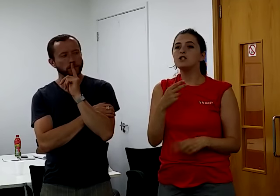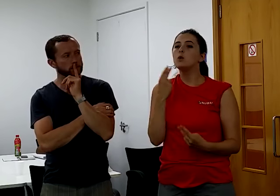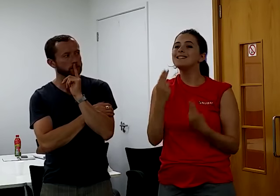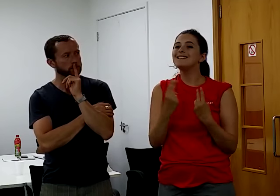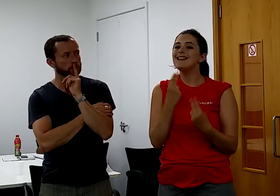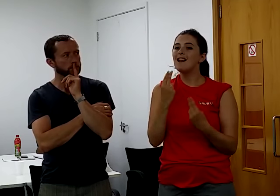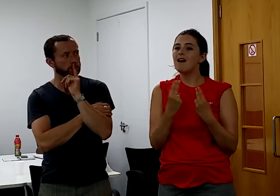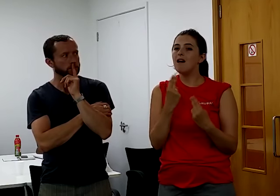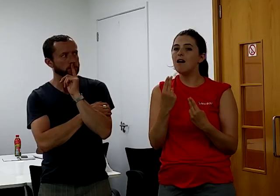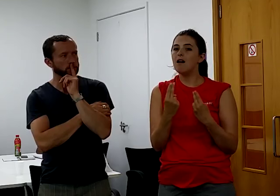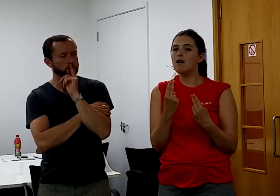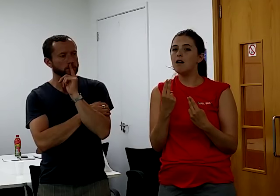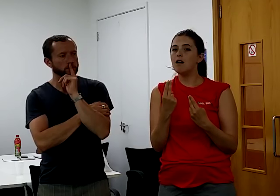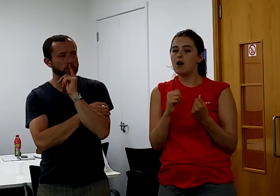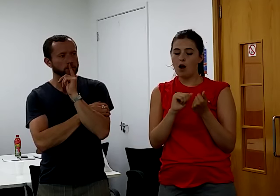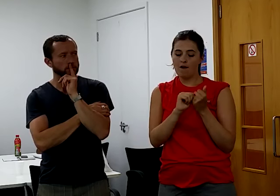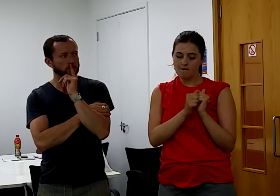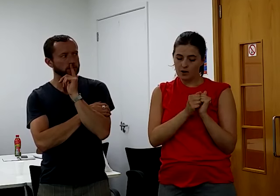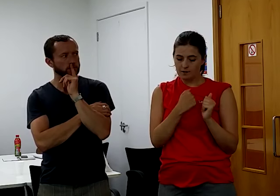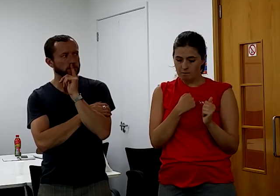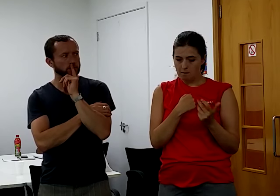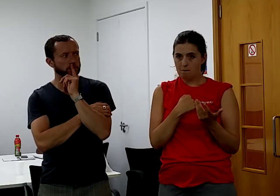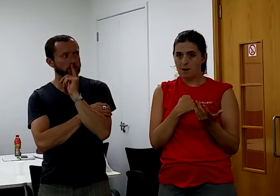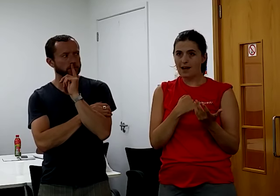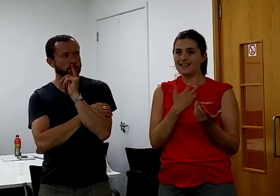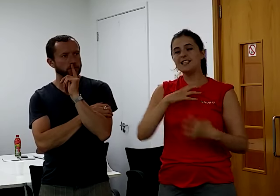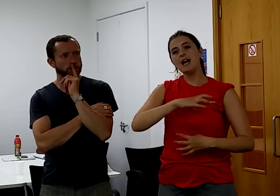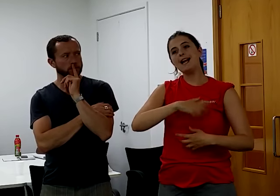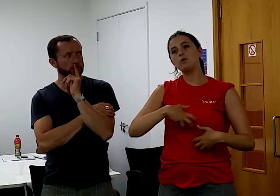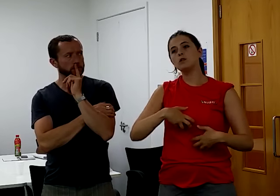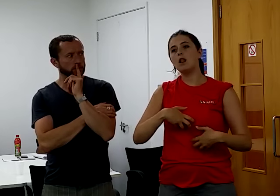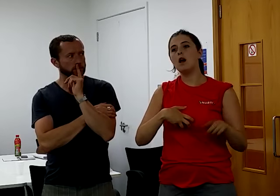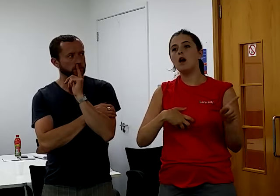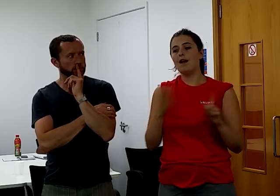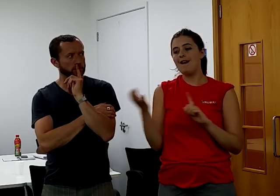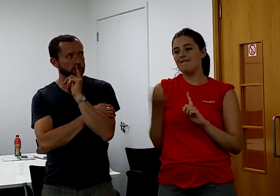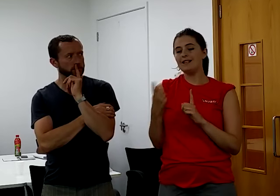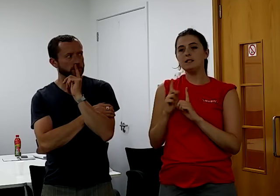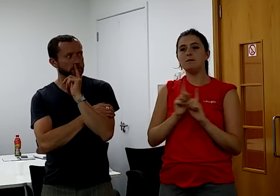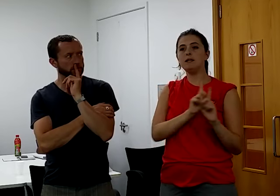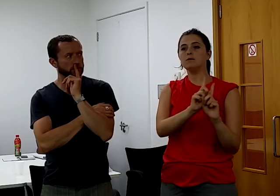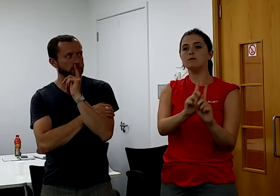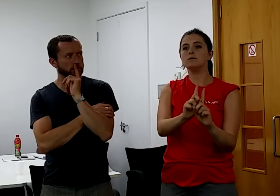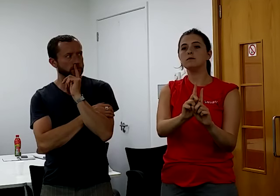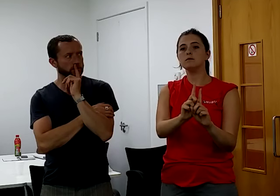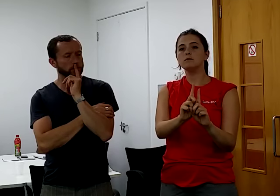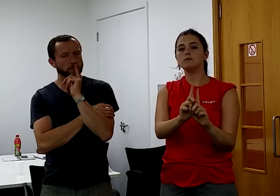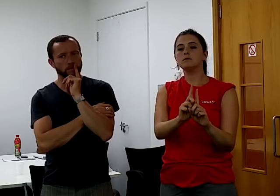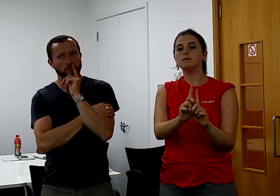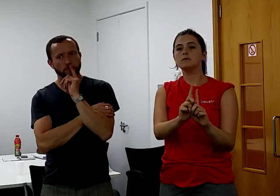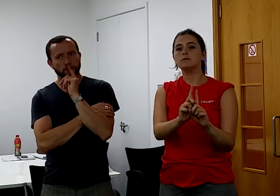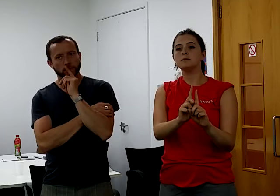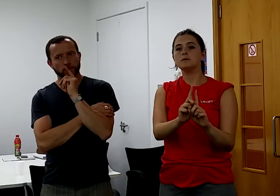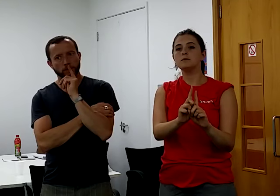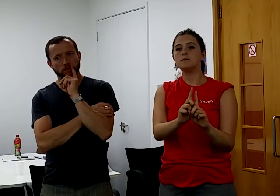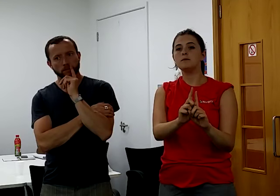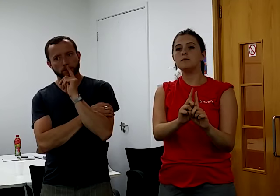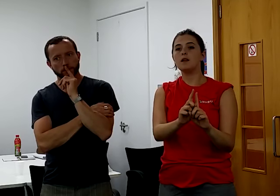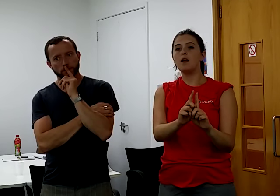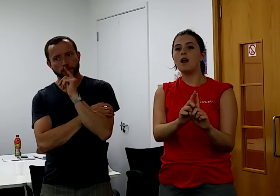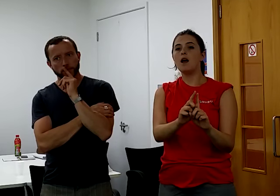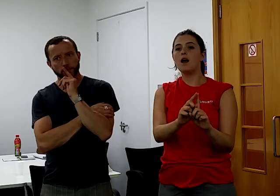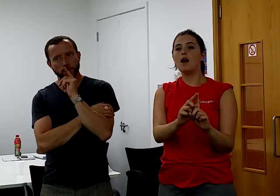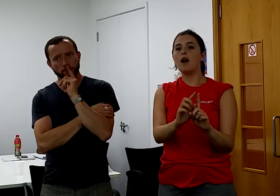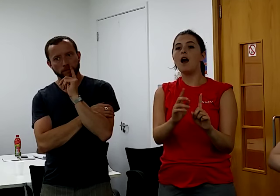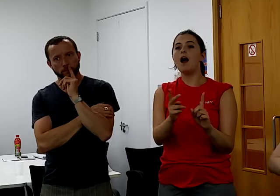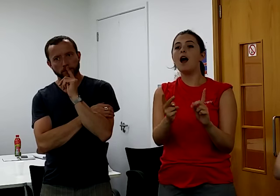dinner, which a friend of mine who is a counsellor in Bristol invited me to. And I had an even greater privilege